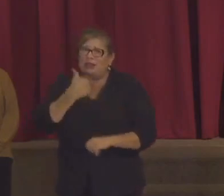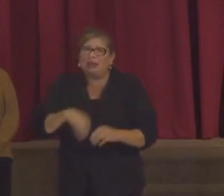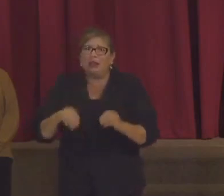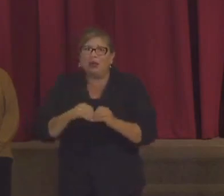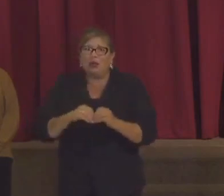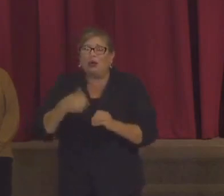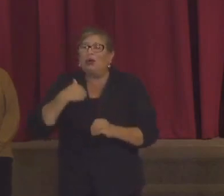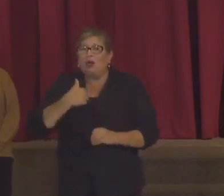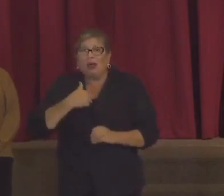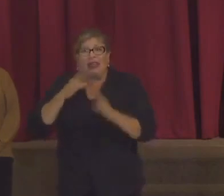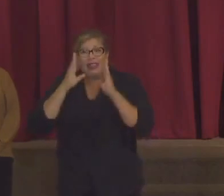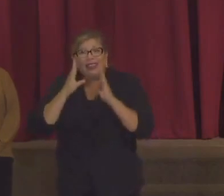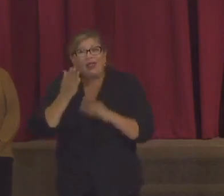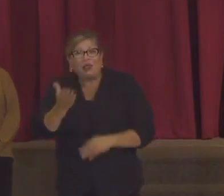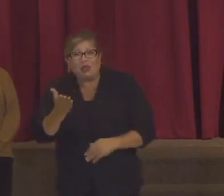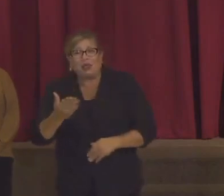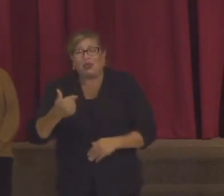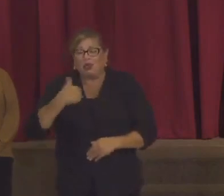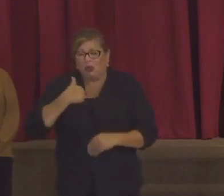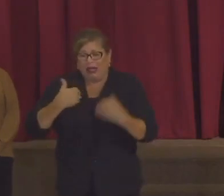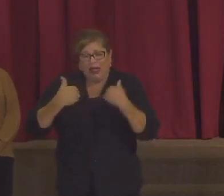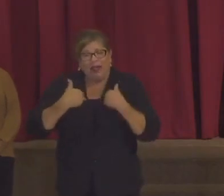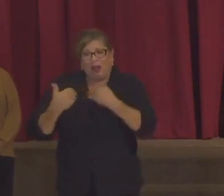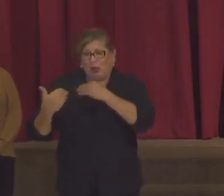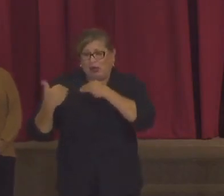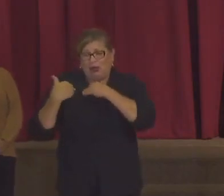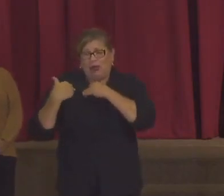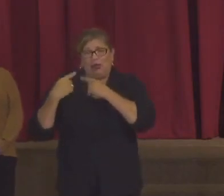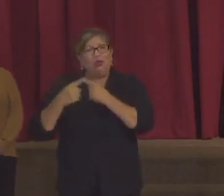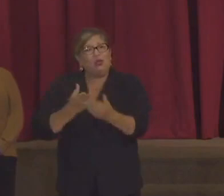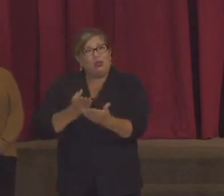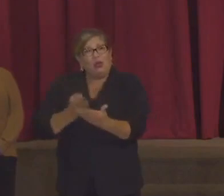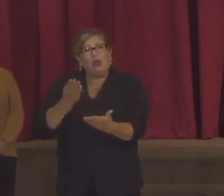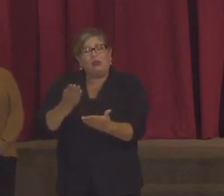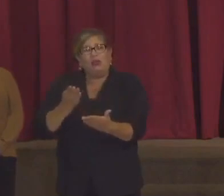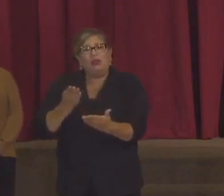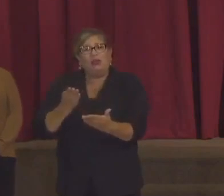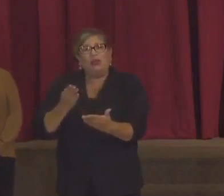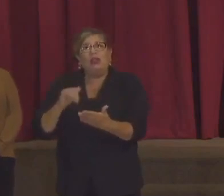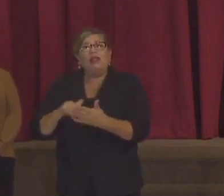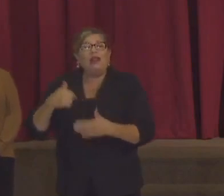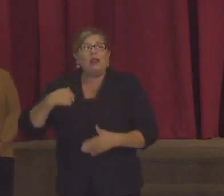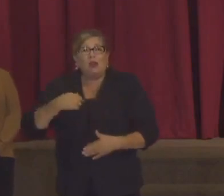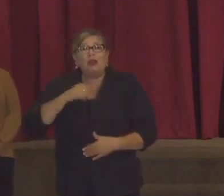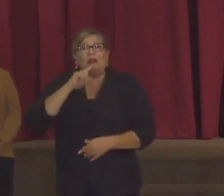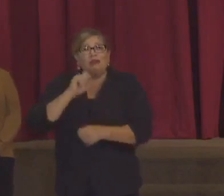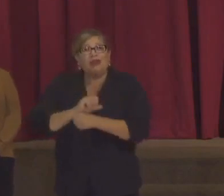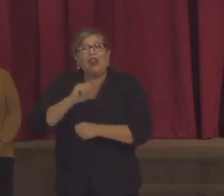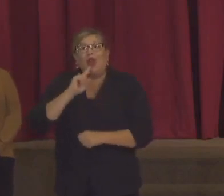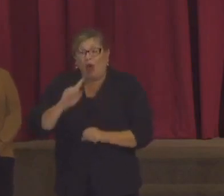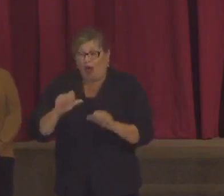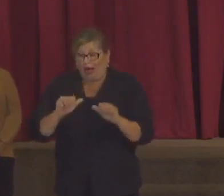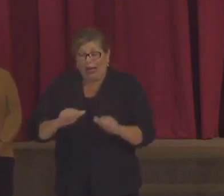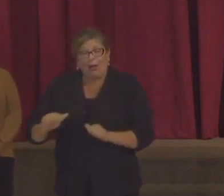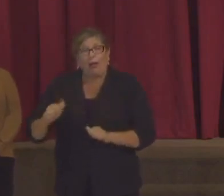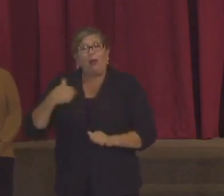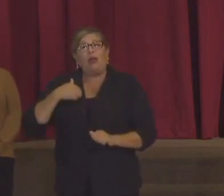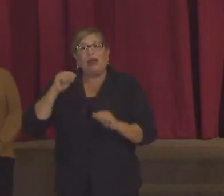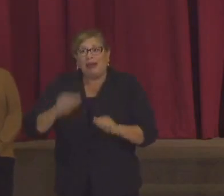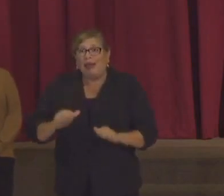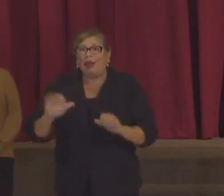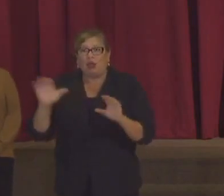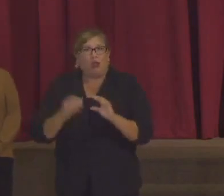responsibility now to prove to you, not just to assert, that we're capable of being more and